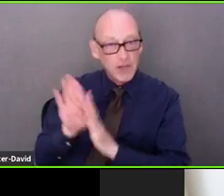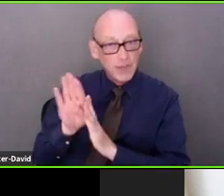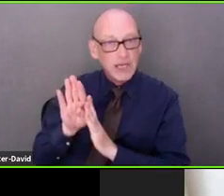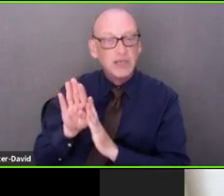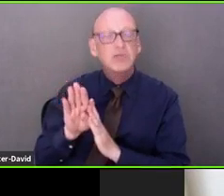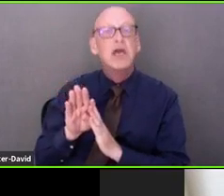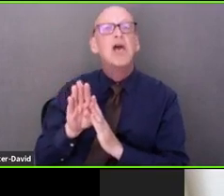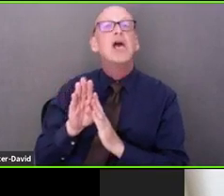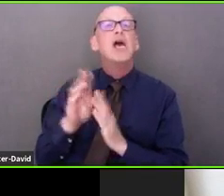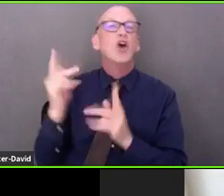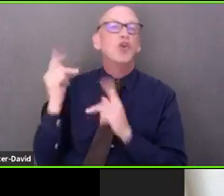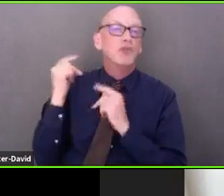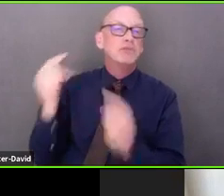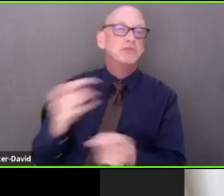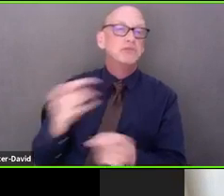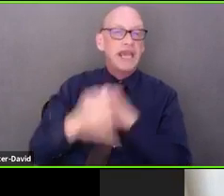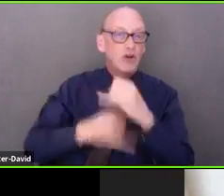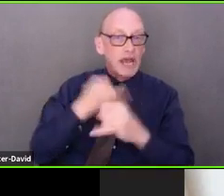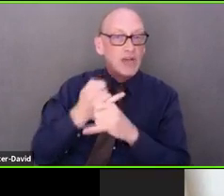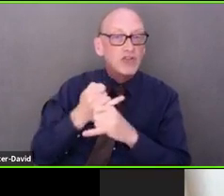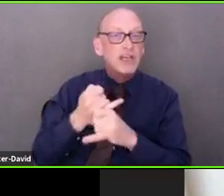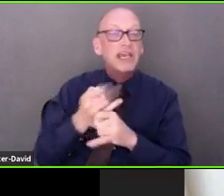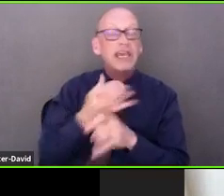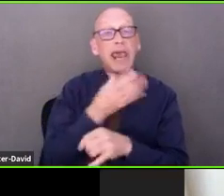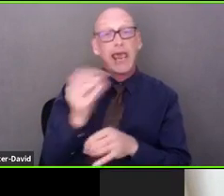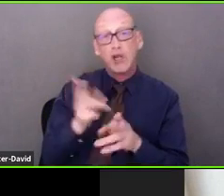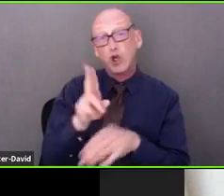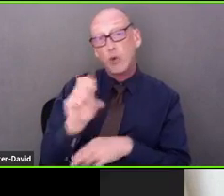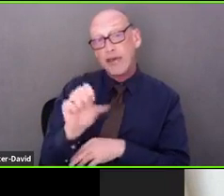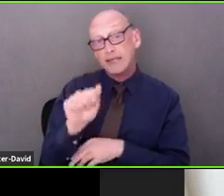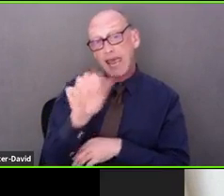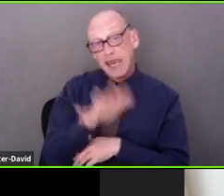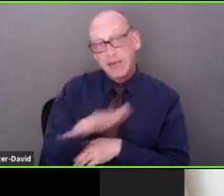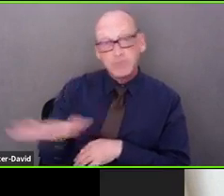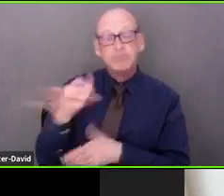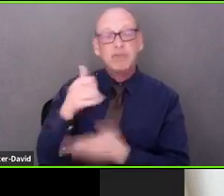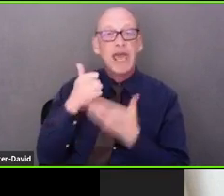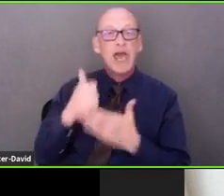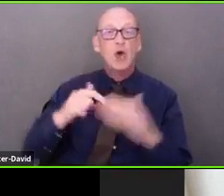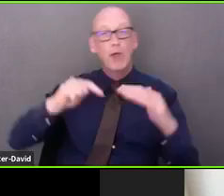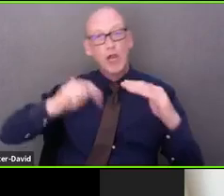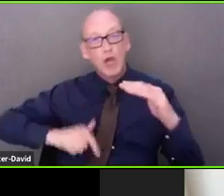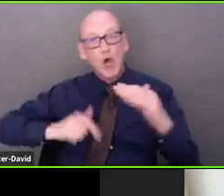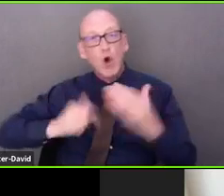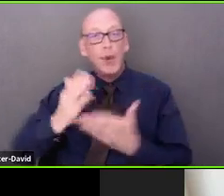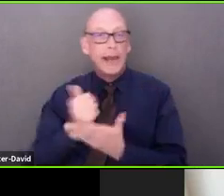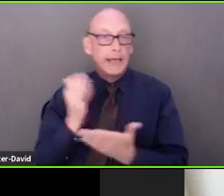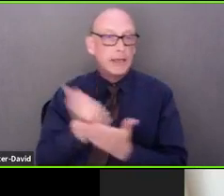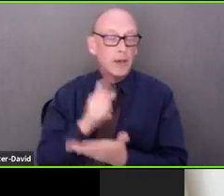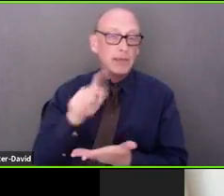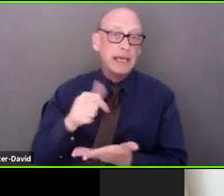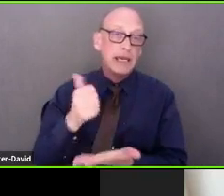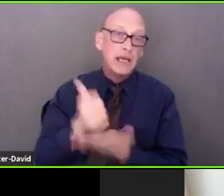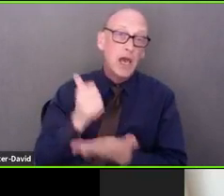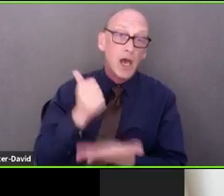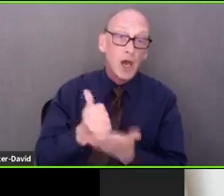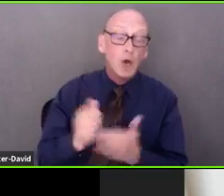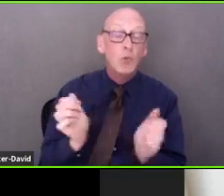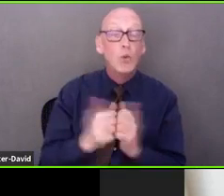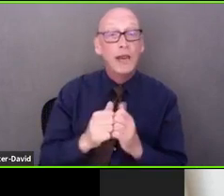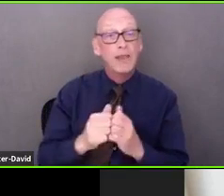and internationally, Goodwills help individuals who are low income and who need employment and training opportunities. That is our